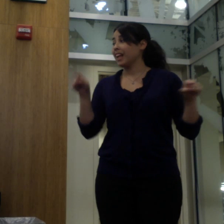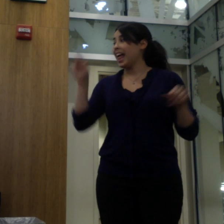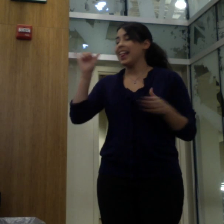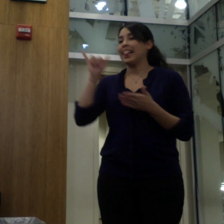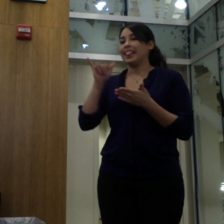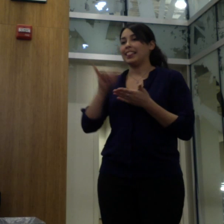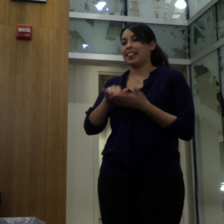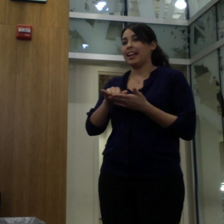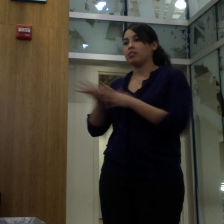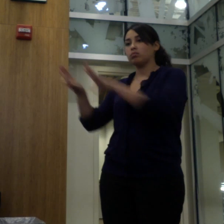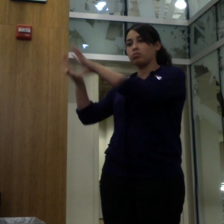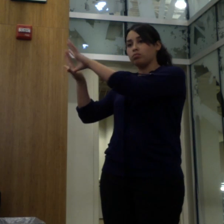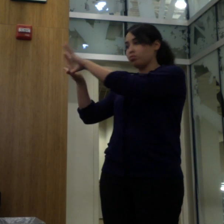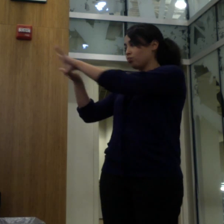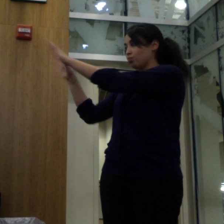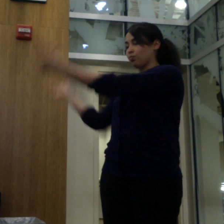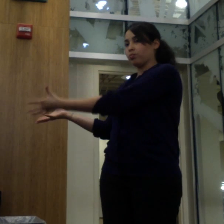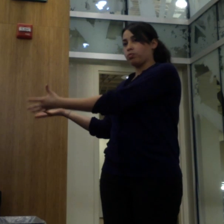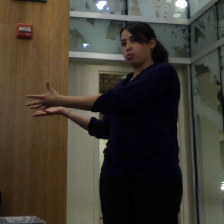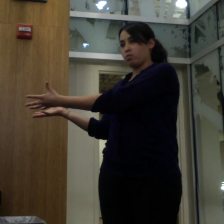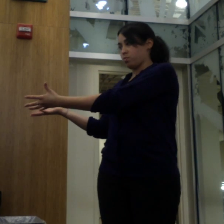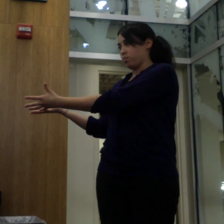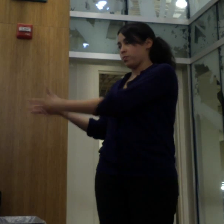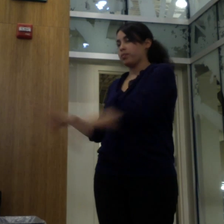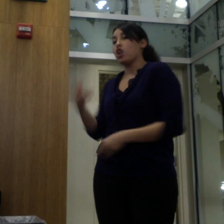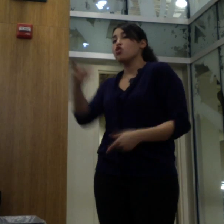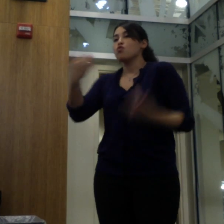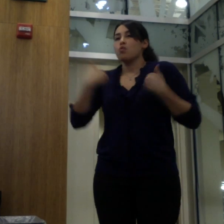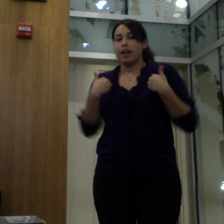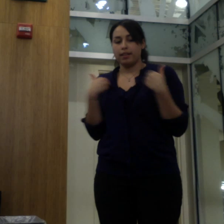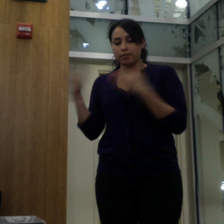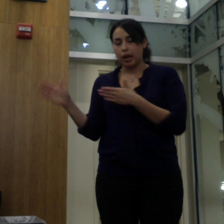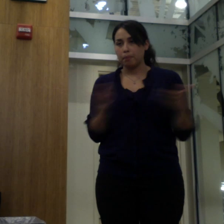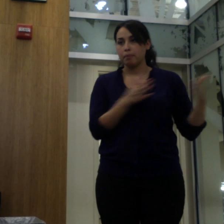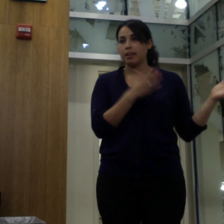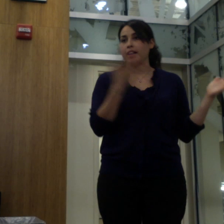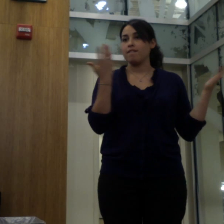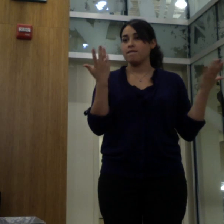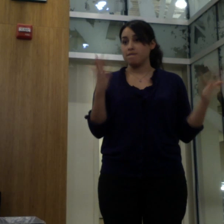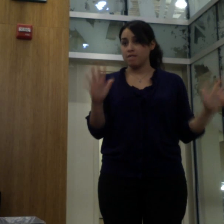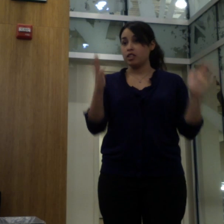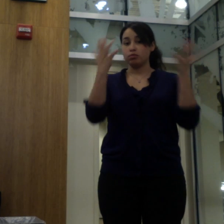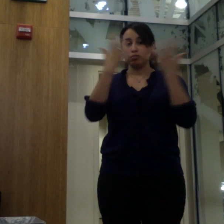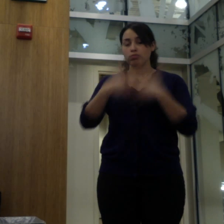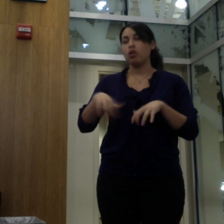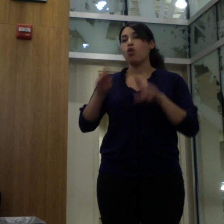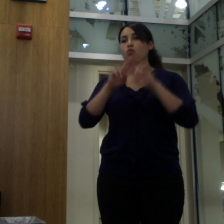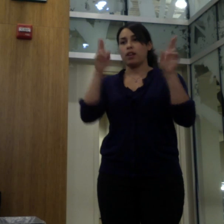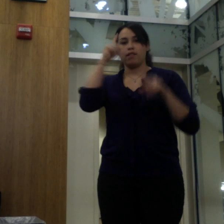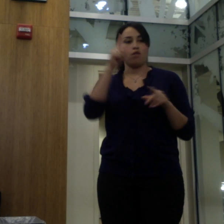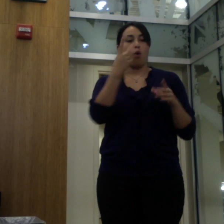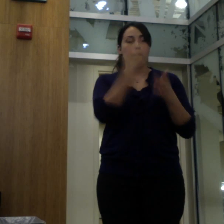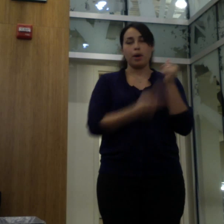stuff is. You have a game plan in play, ready to go for both